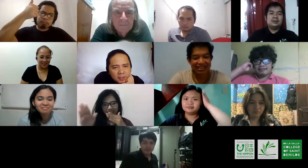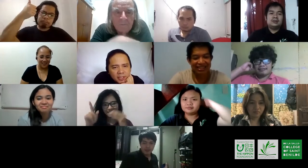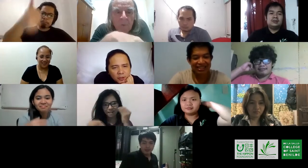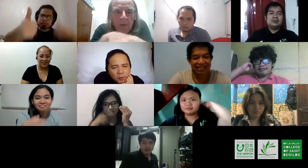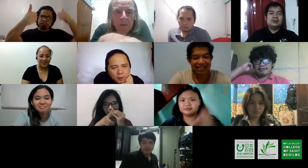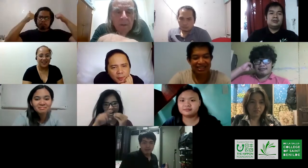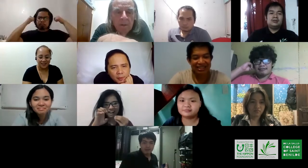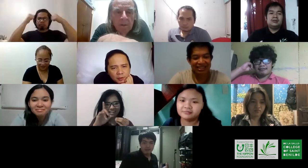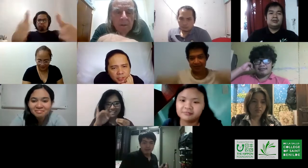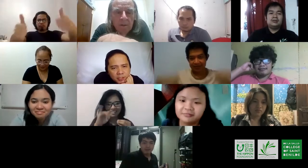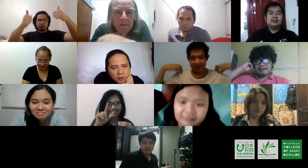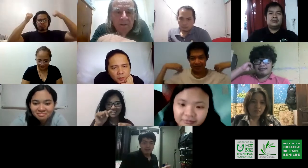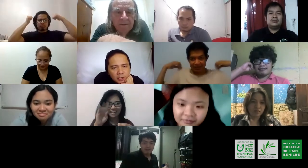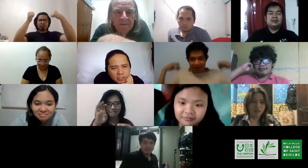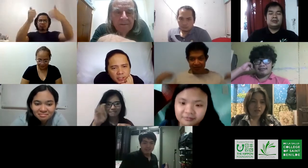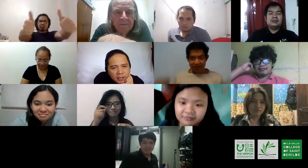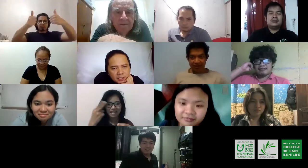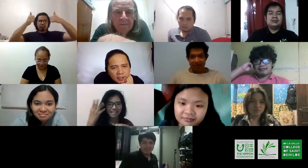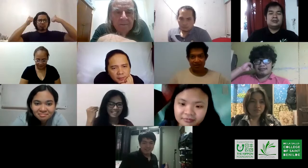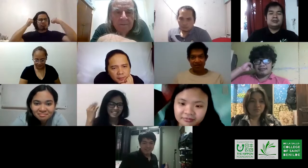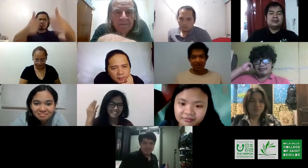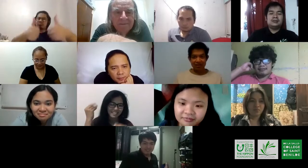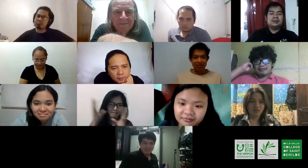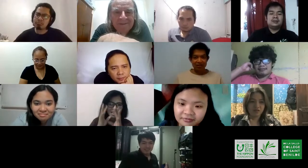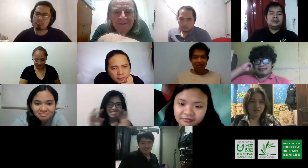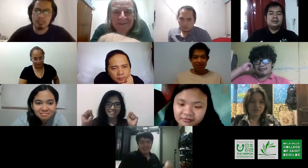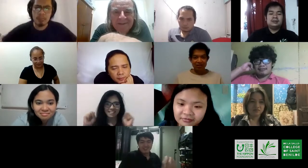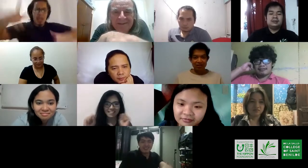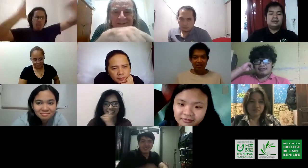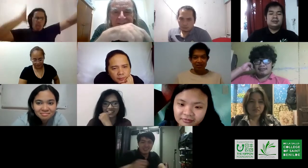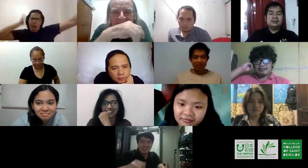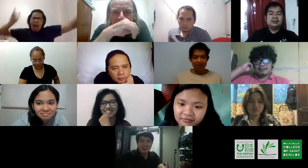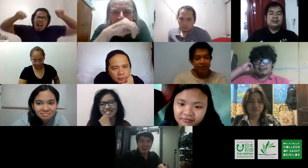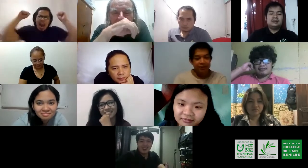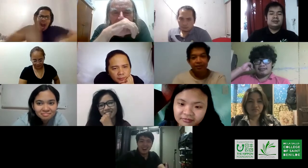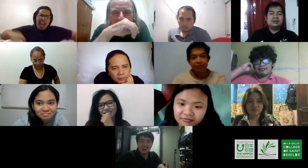Yami saying no, but remember you said you didn't watch it last time,